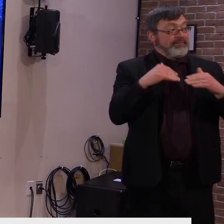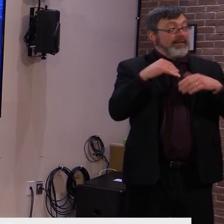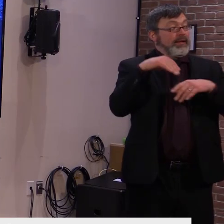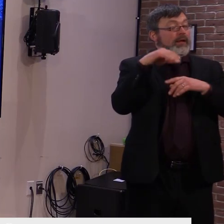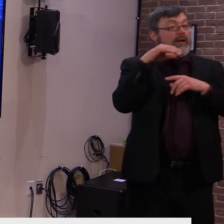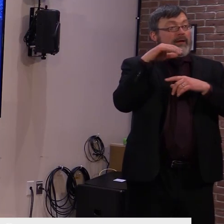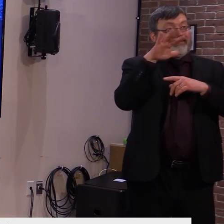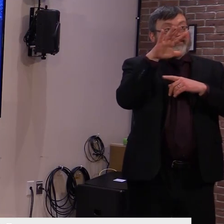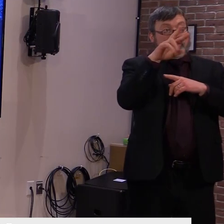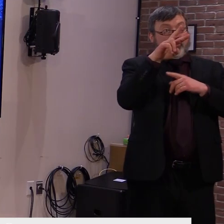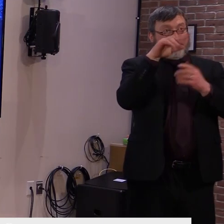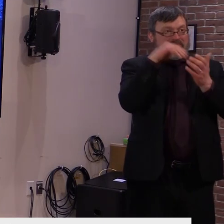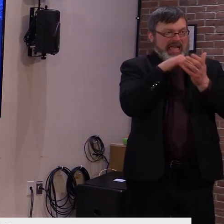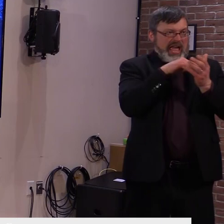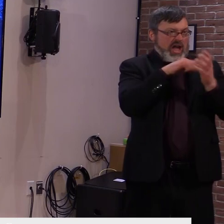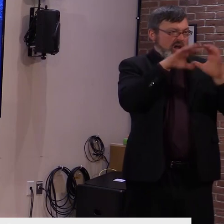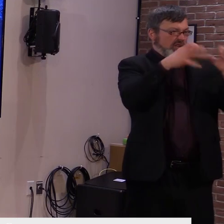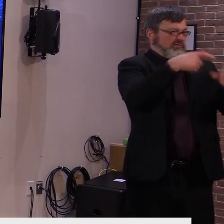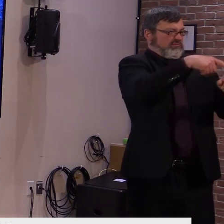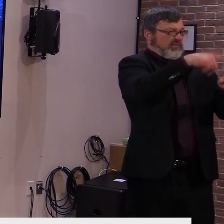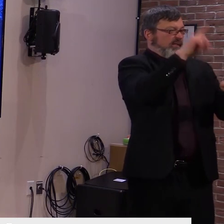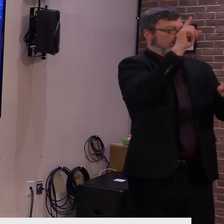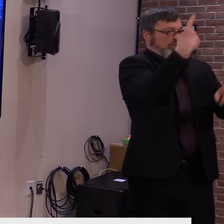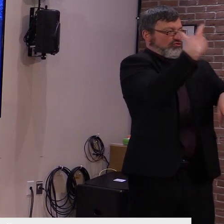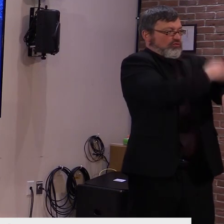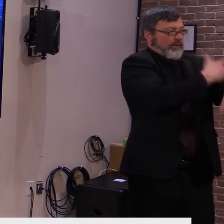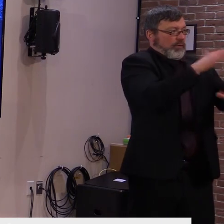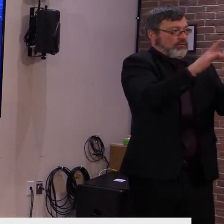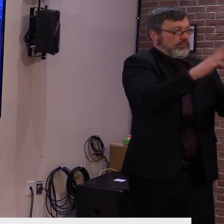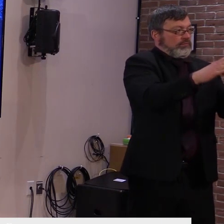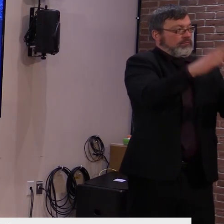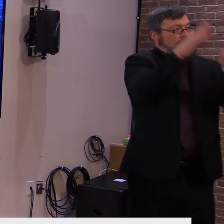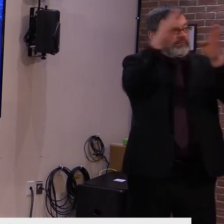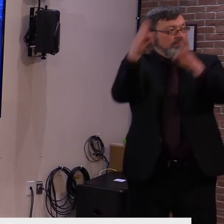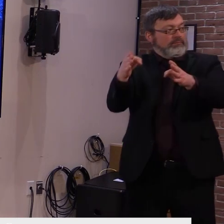61,234 have received their first and last doses of the